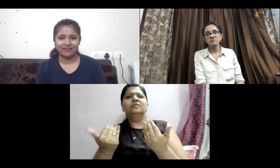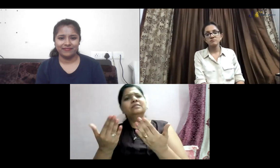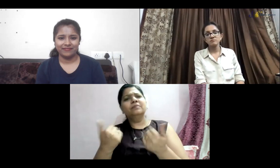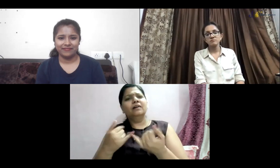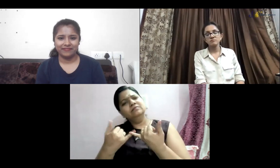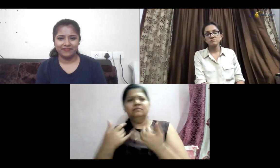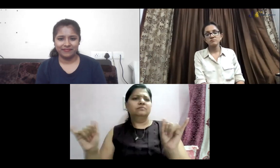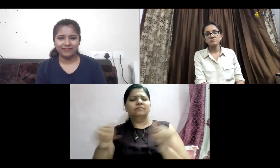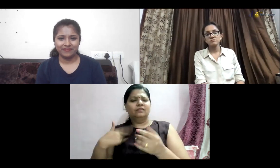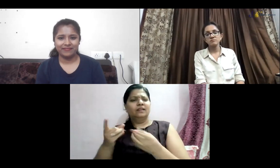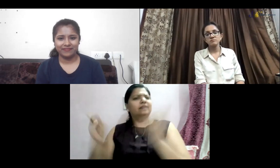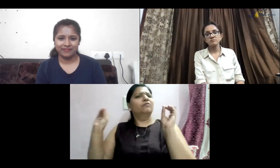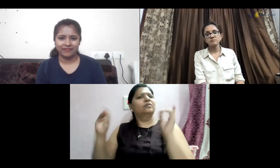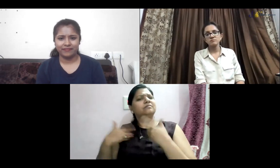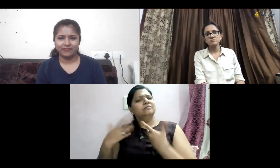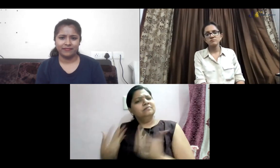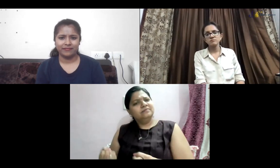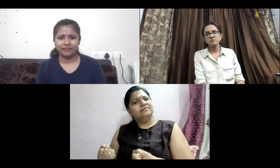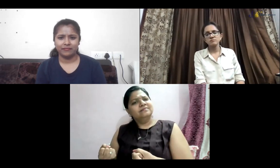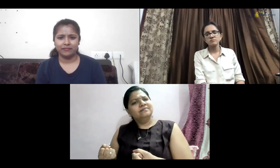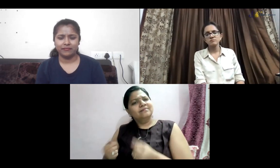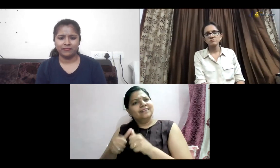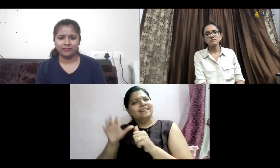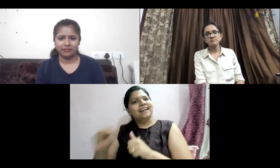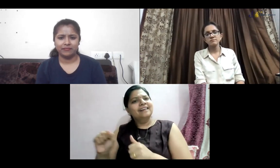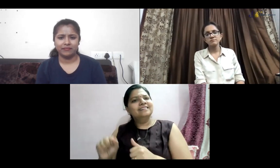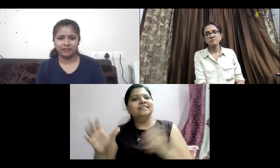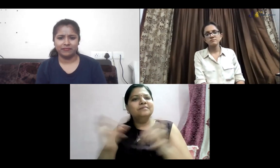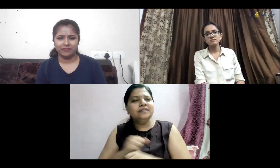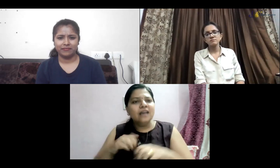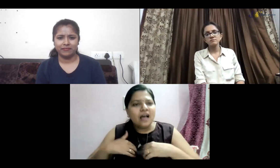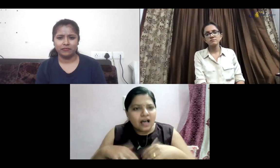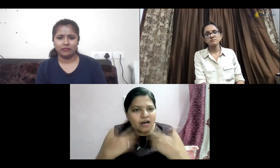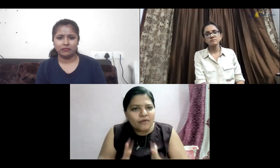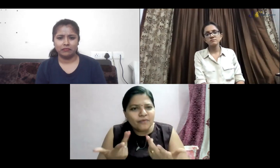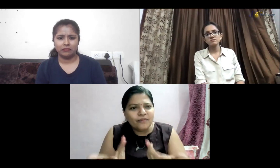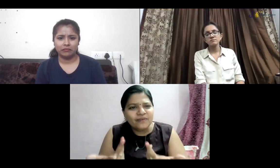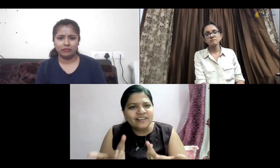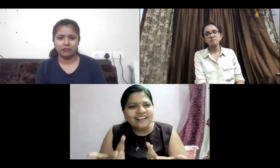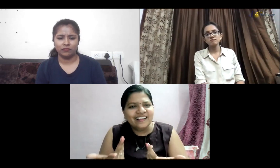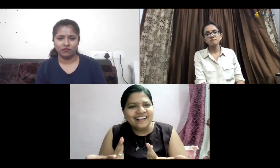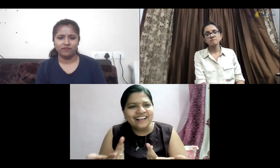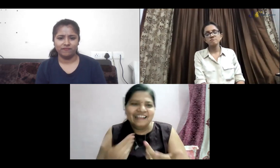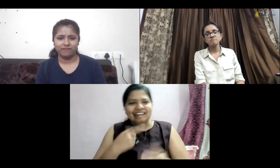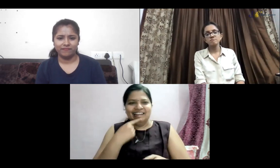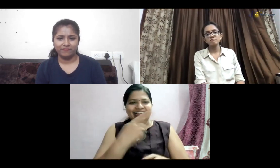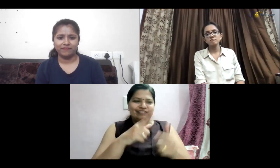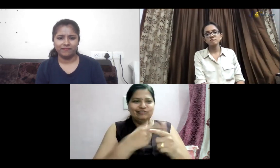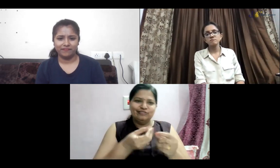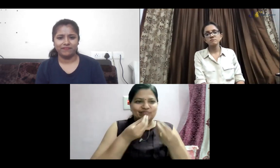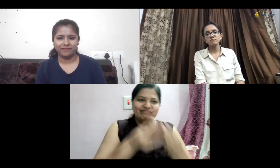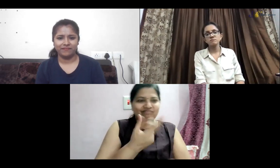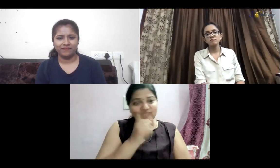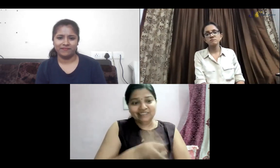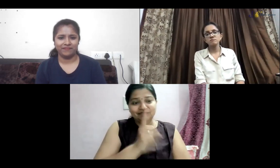well, you have higher qualification, you can become independent, you can easily take divorce. But with the accessibility, you are